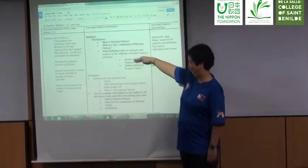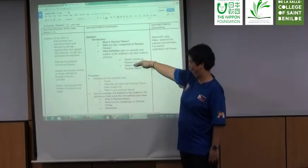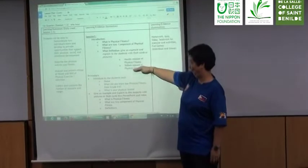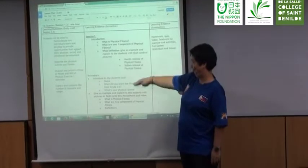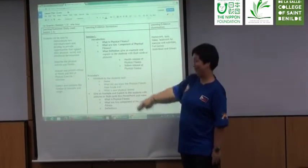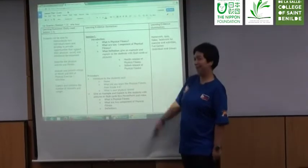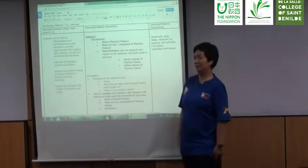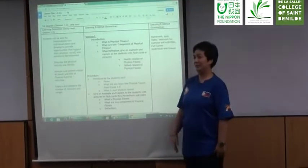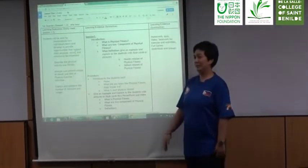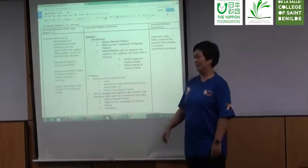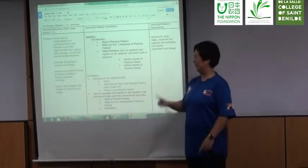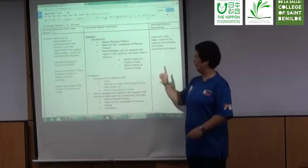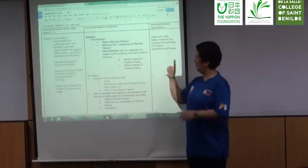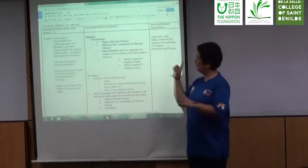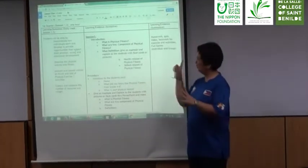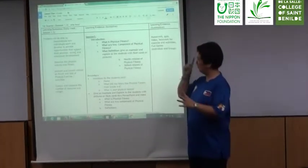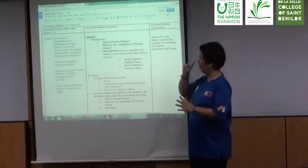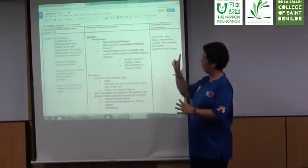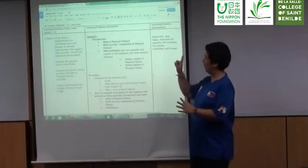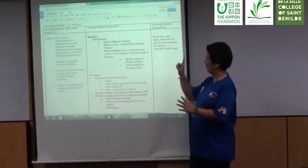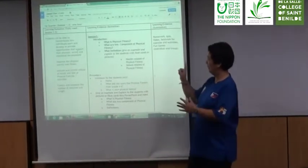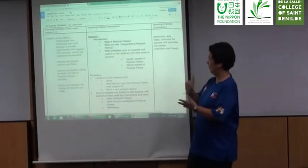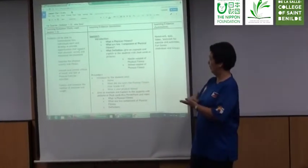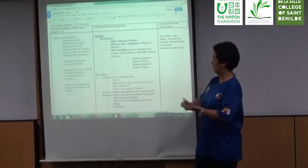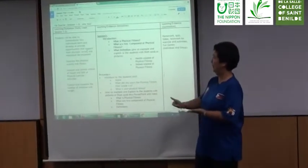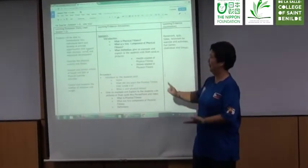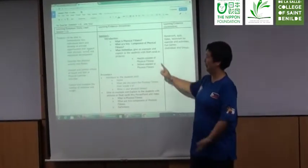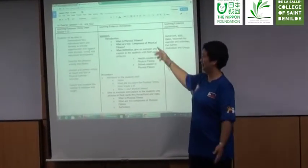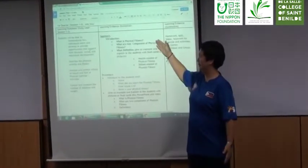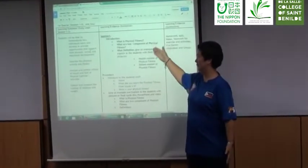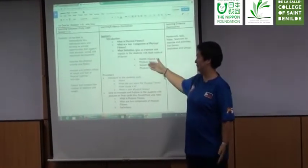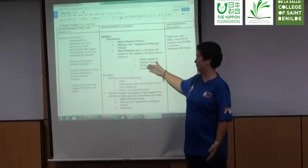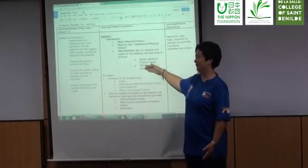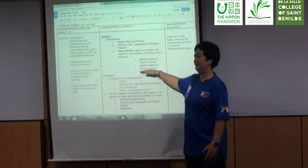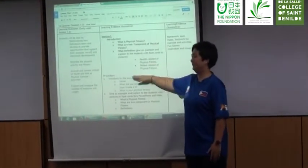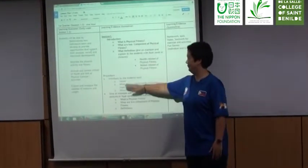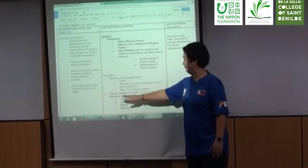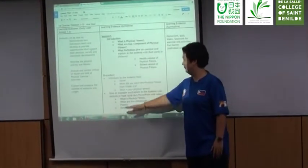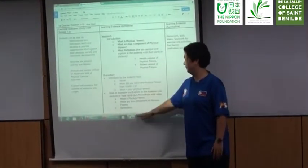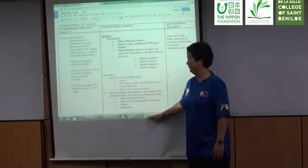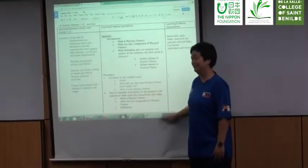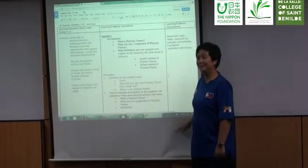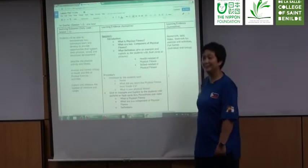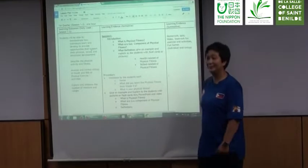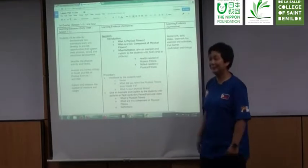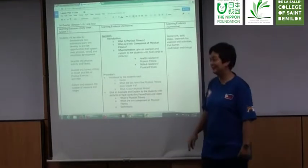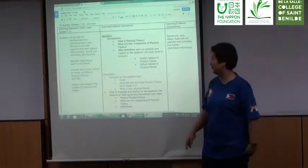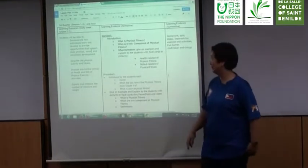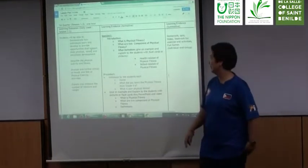we're going to cover these topics. This is the first week.